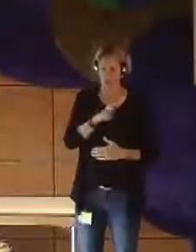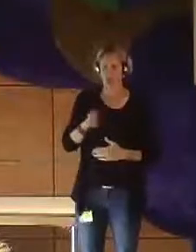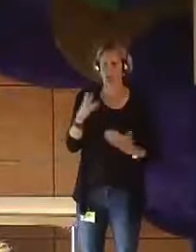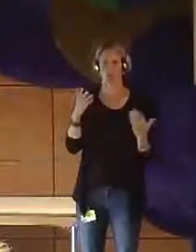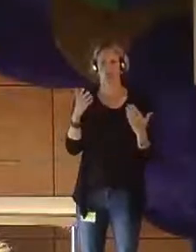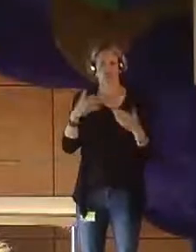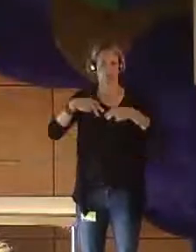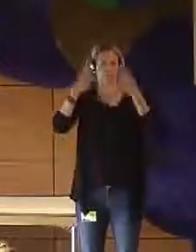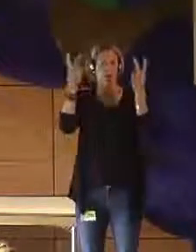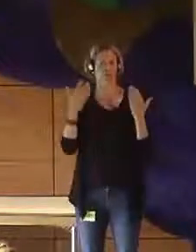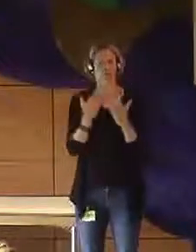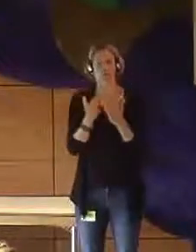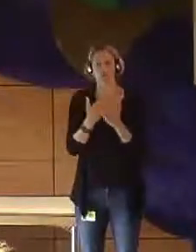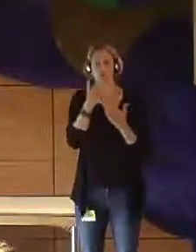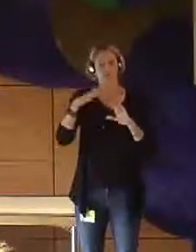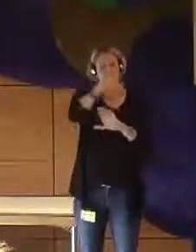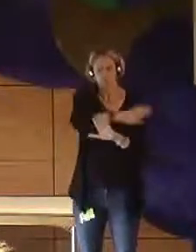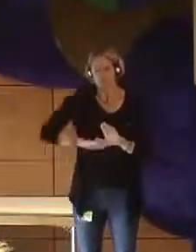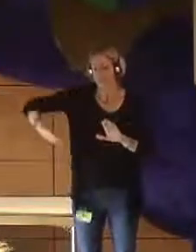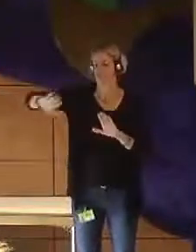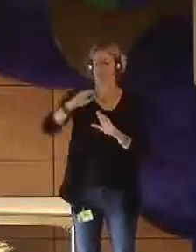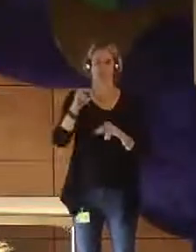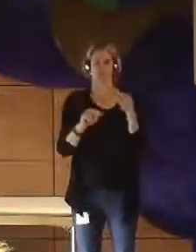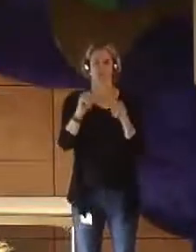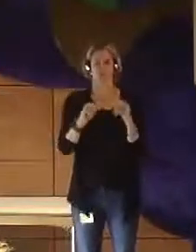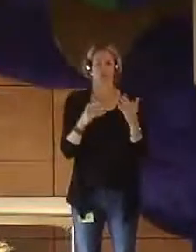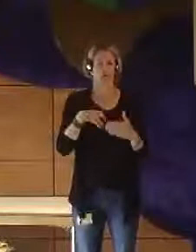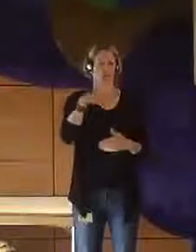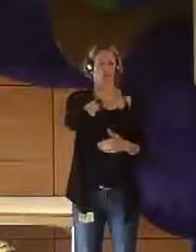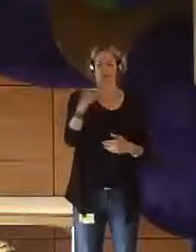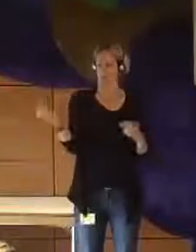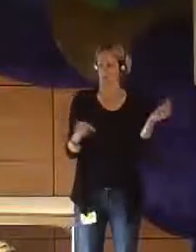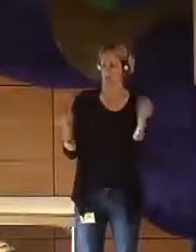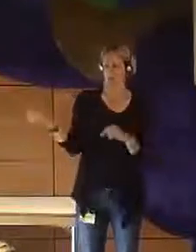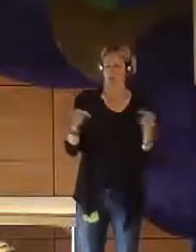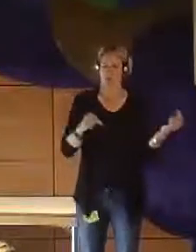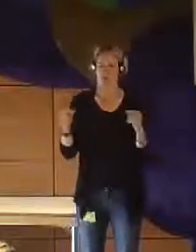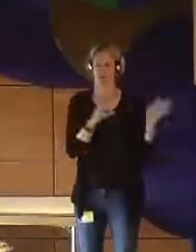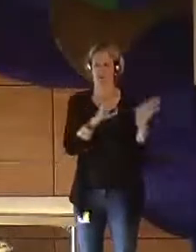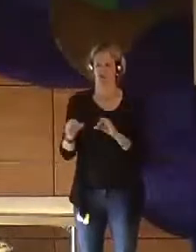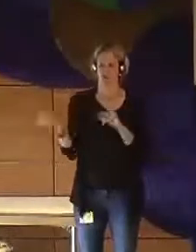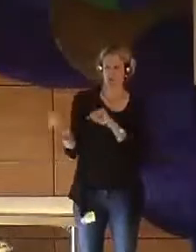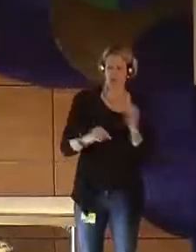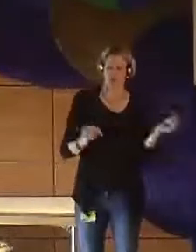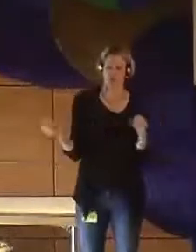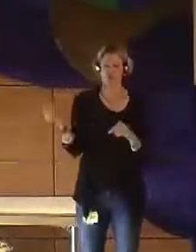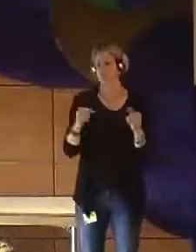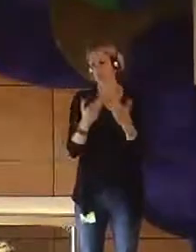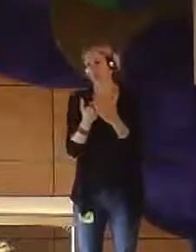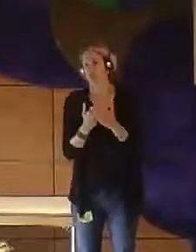pediatrics, from the family practitioner, through the surgical specialties, the medical